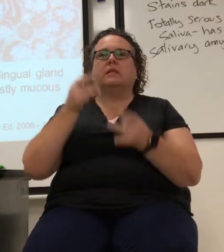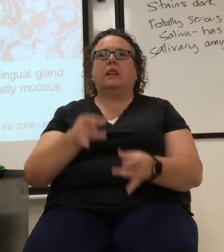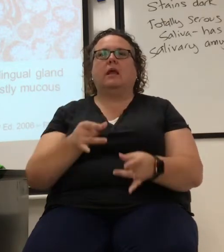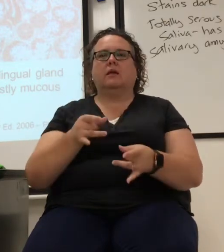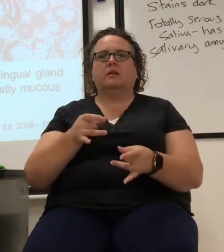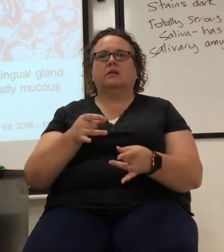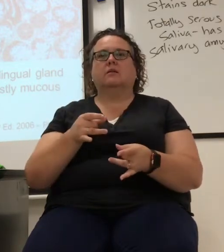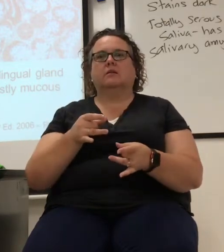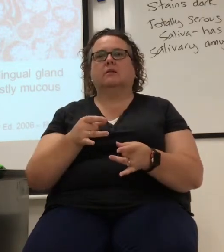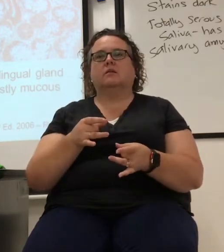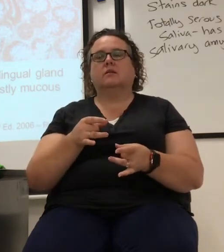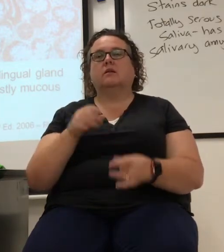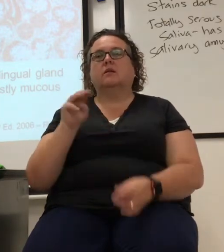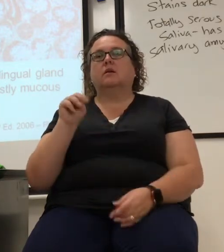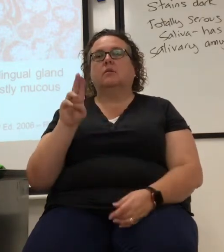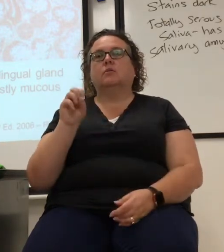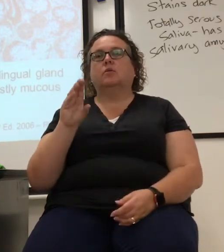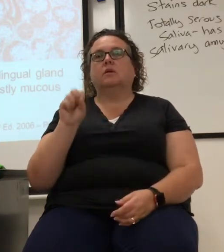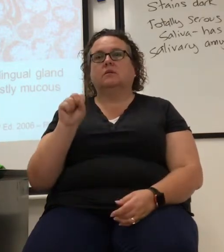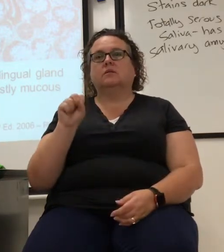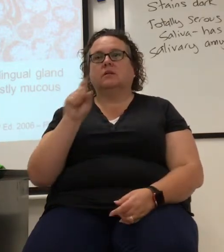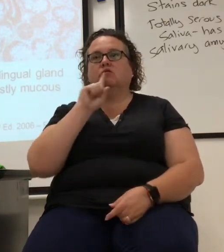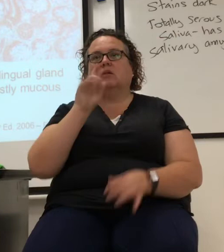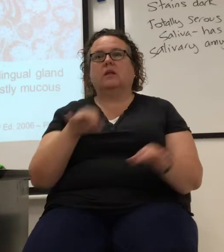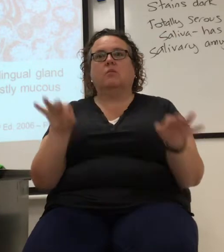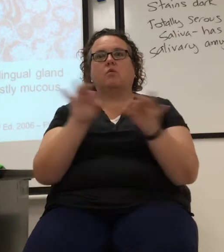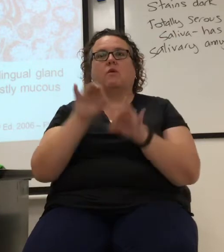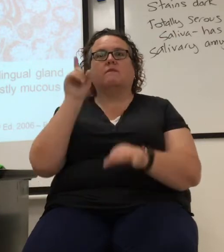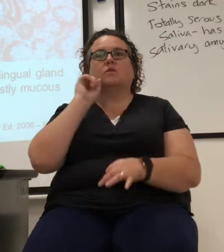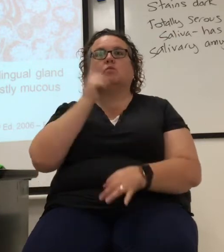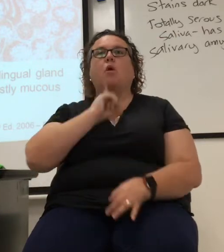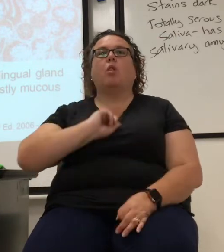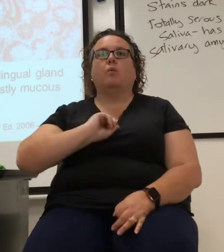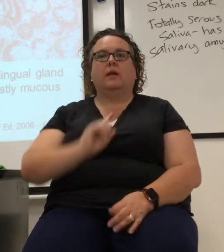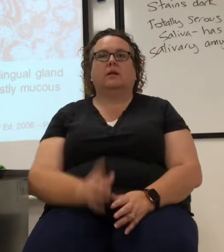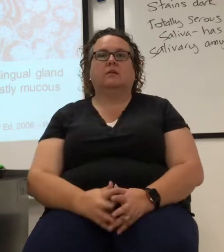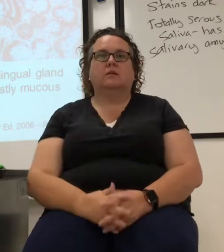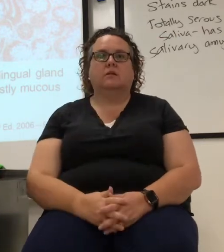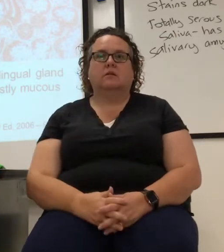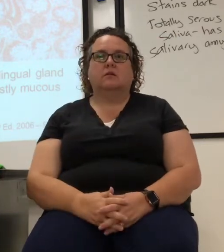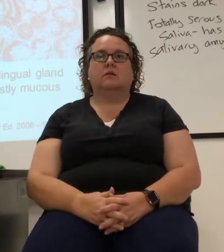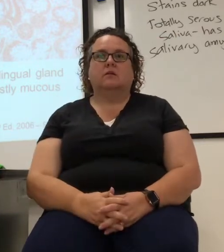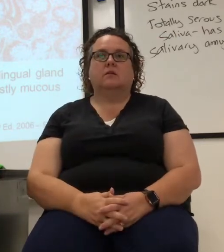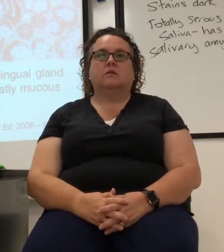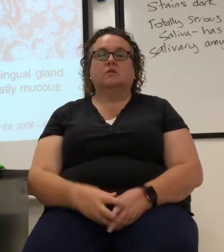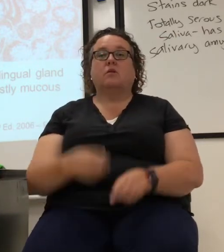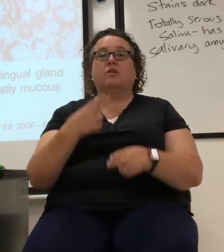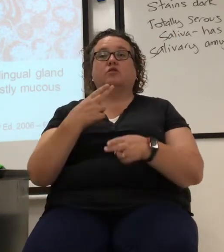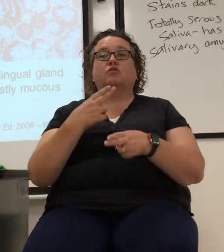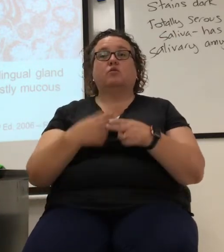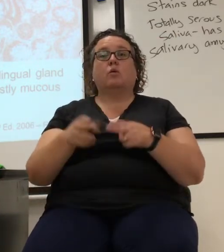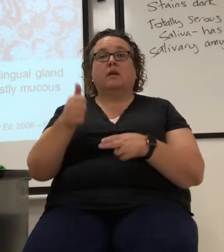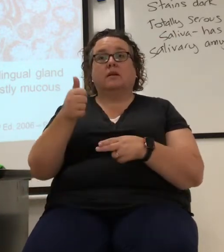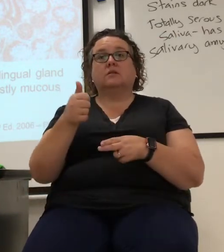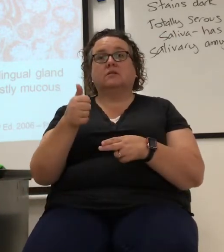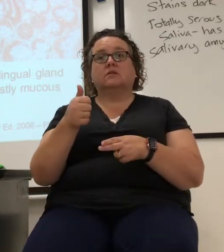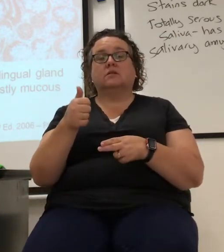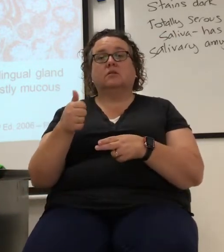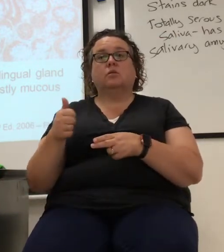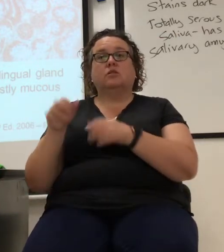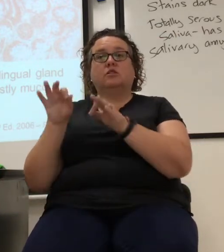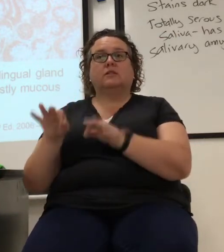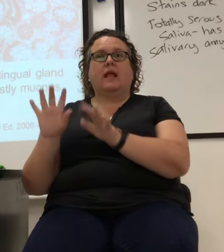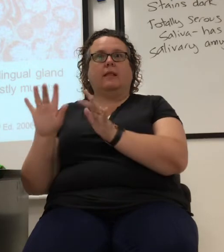throat. Mucus is important for swallowing. So the shortest ones, which stain